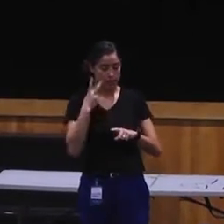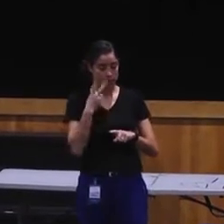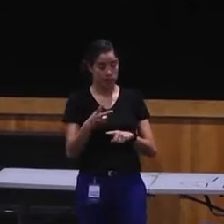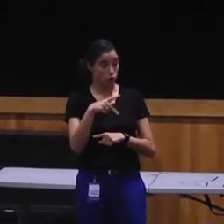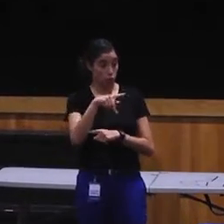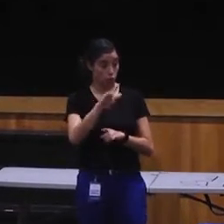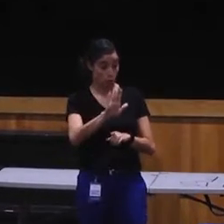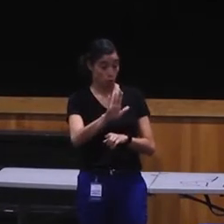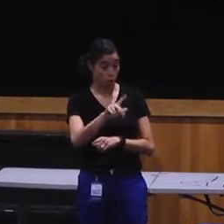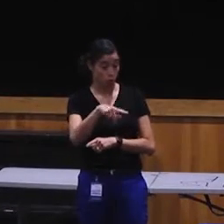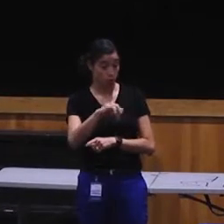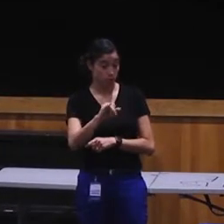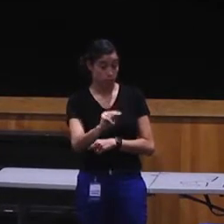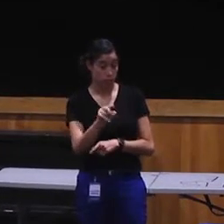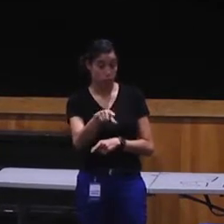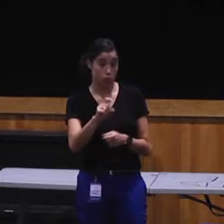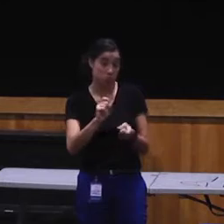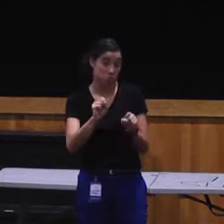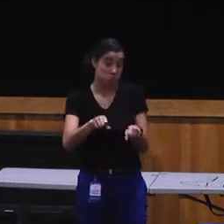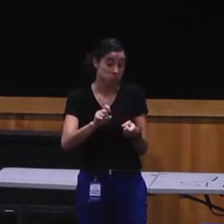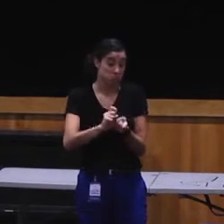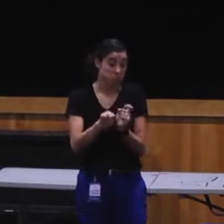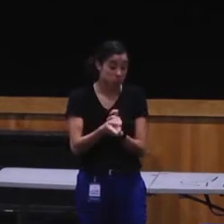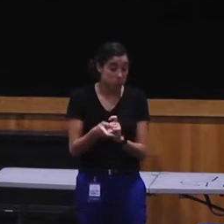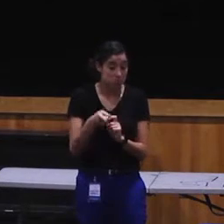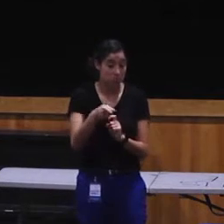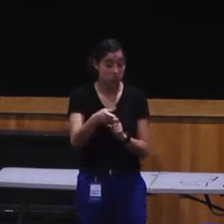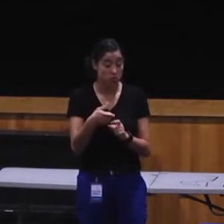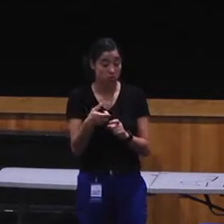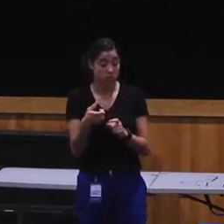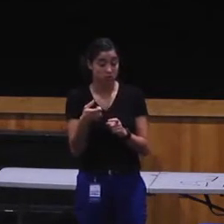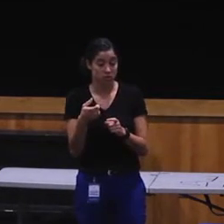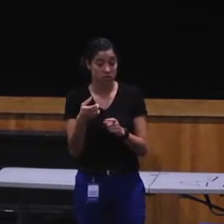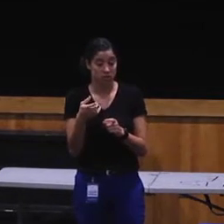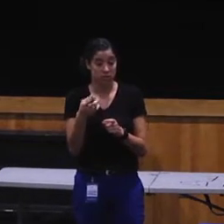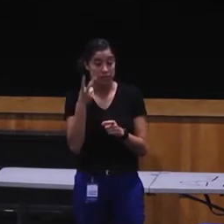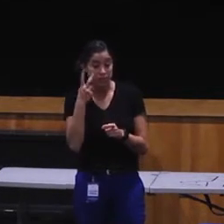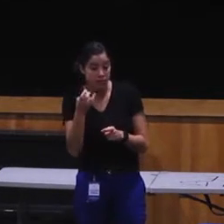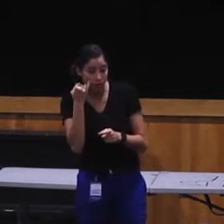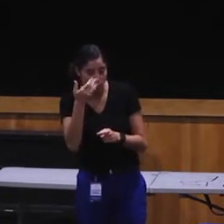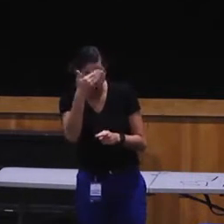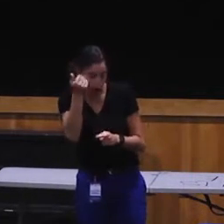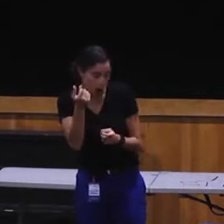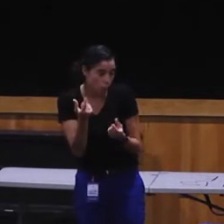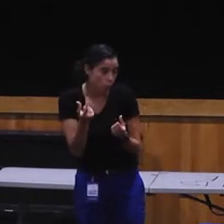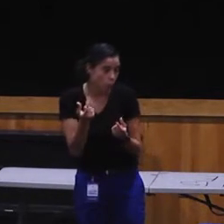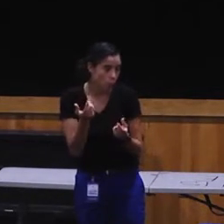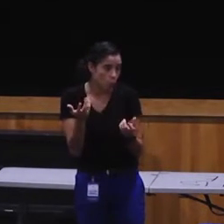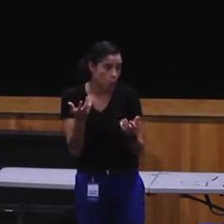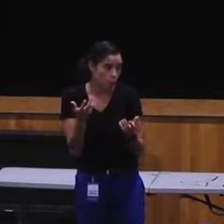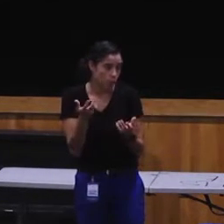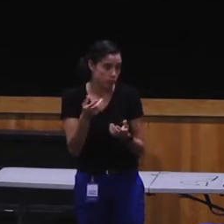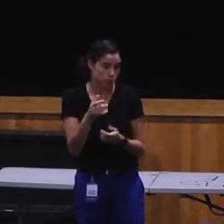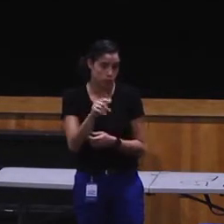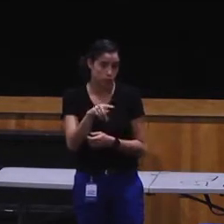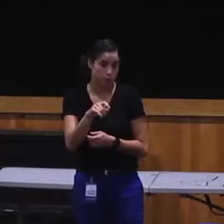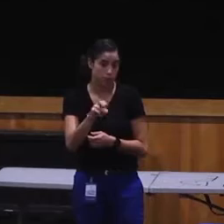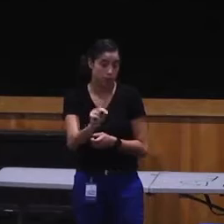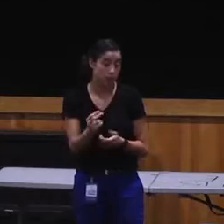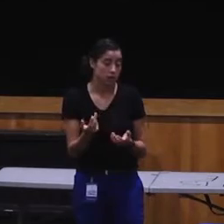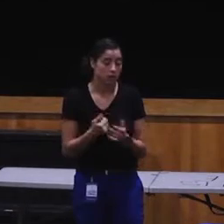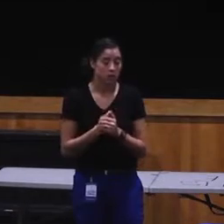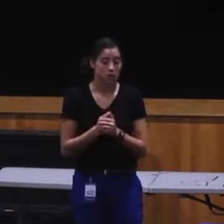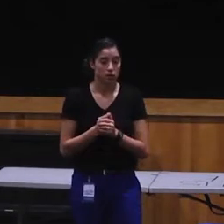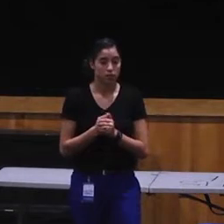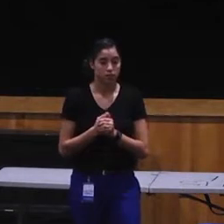into Frontline and you can change your PIN, or you can see what your PIN is if you forgot what your PIN is. But you have 2 ways of getting notified for calls. One is